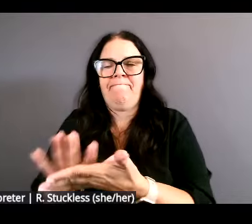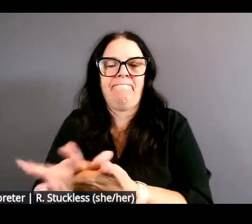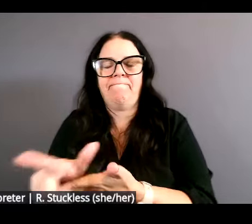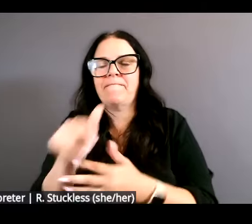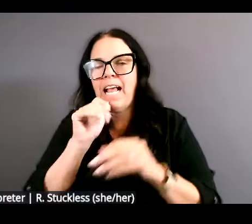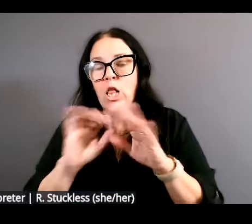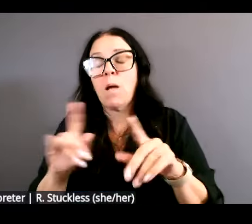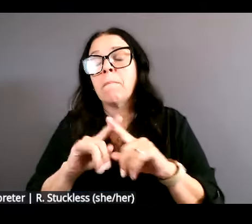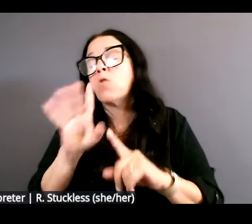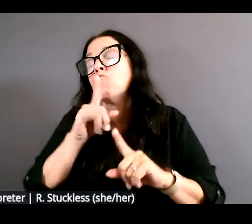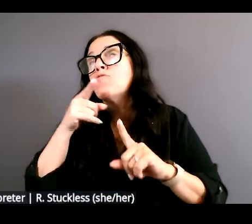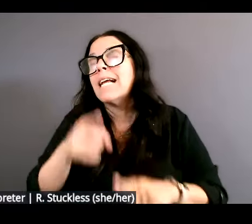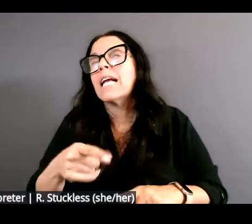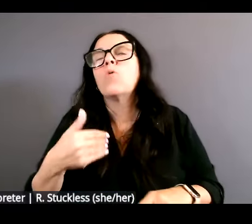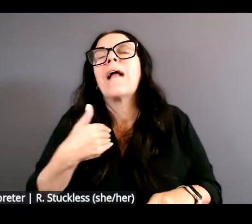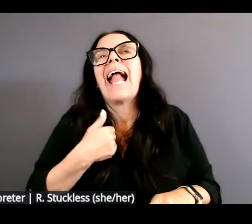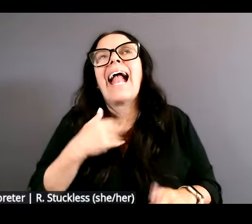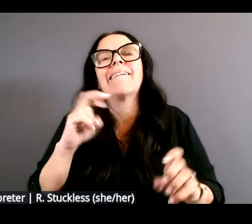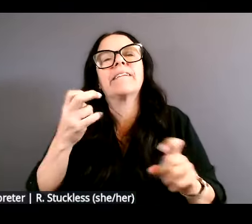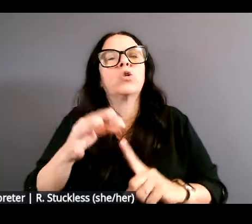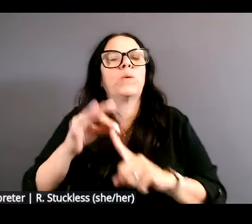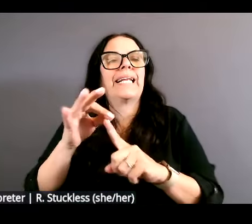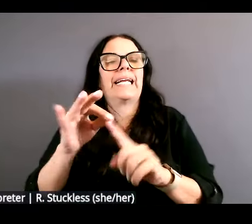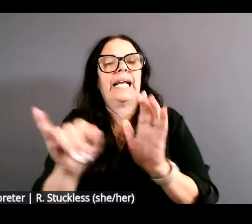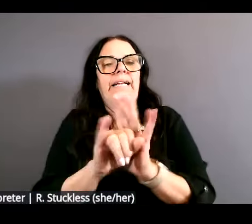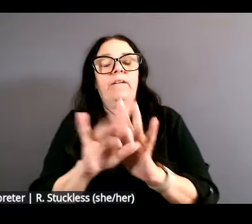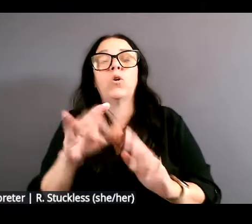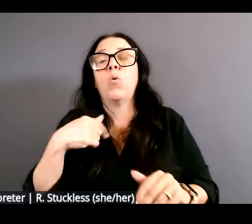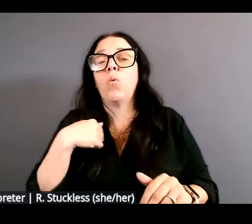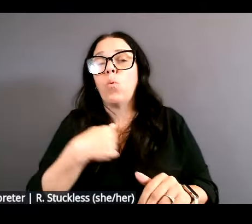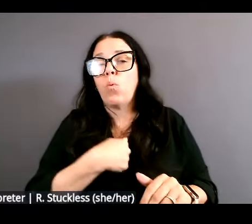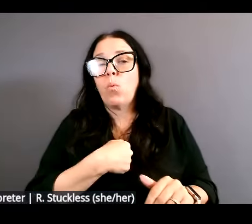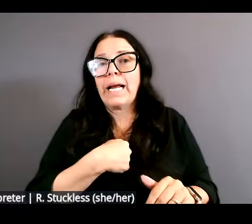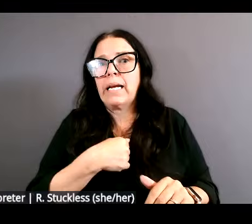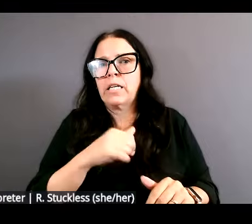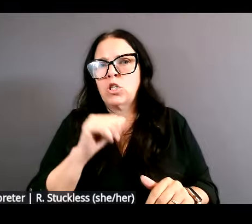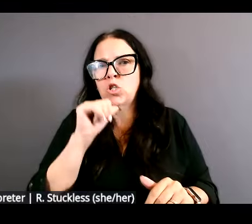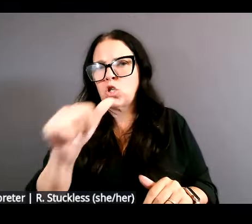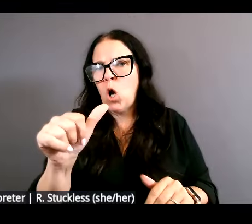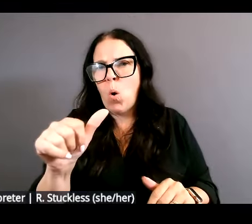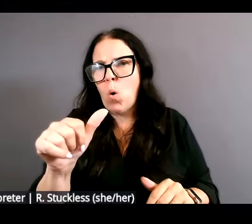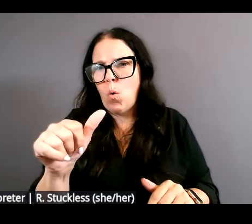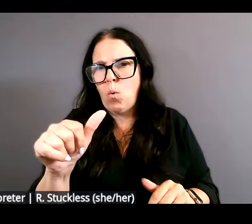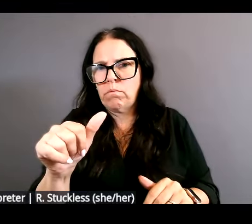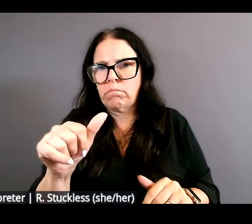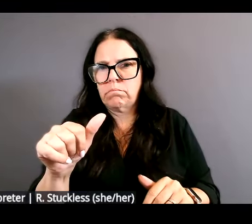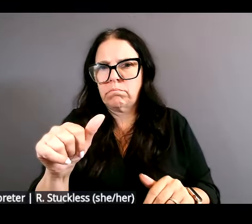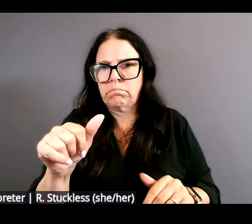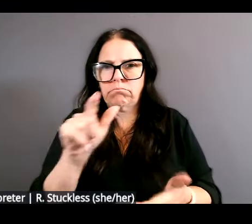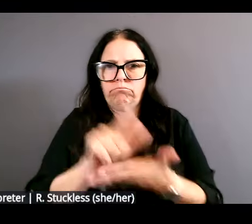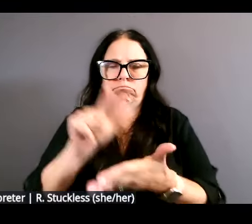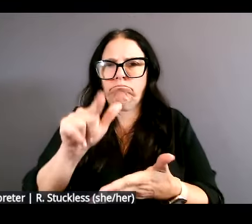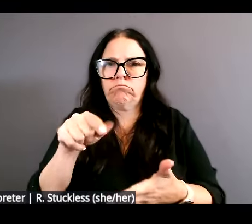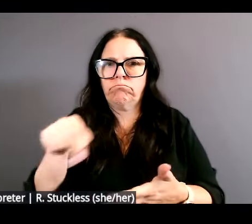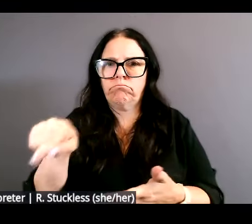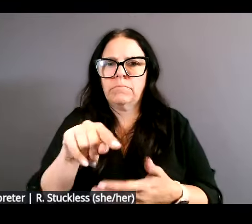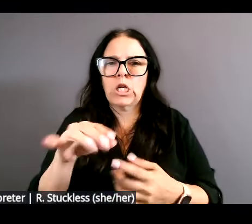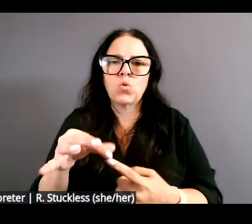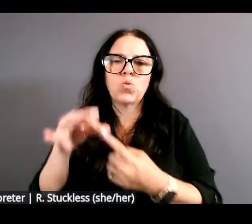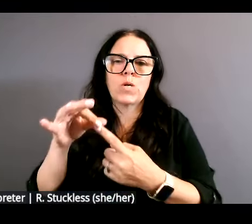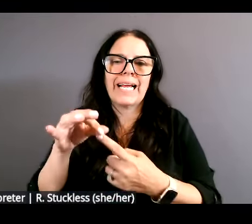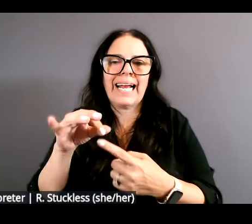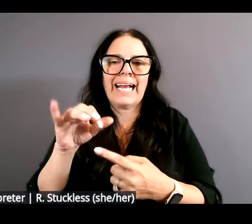unique identifiers, we do not prohibit unique identifiers. So a unique identifier being like a barcode